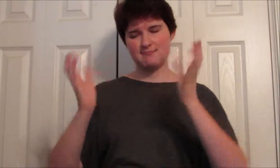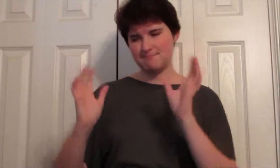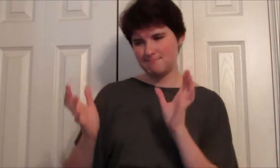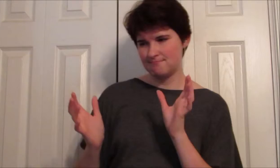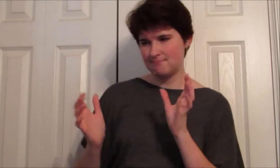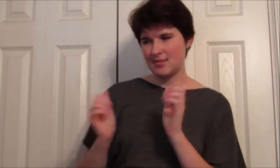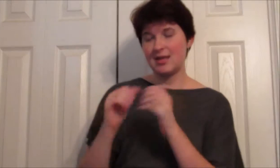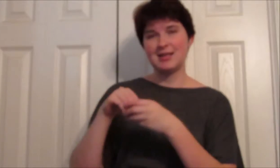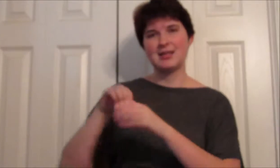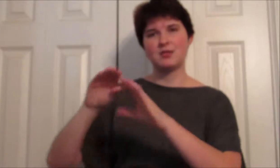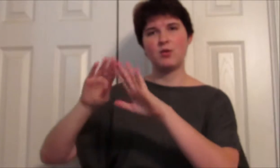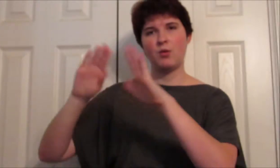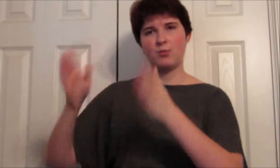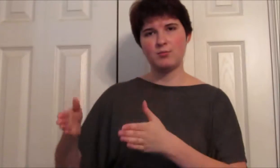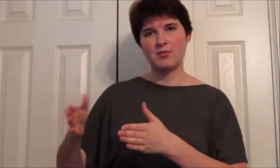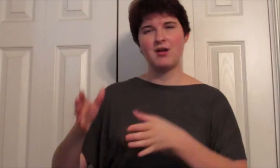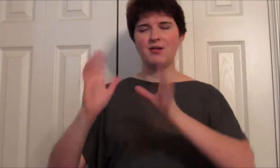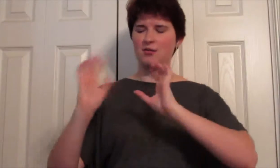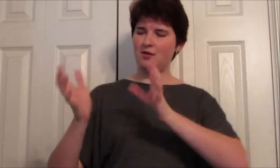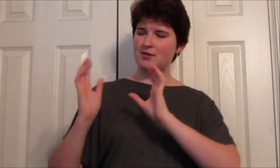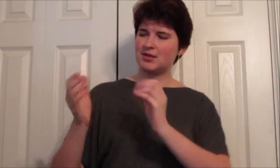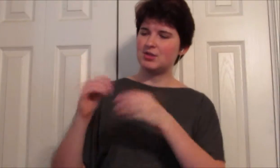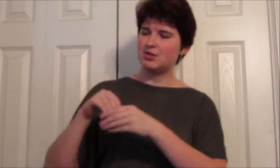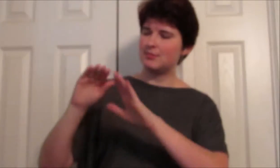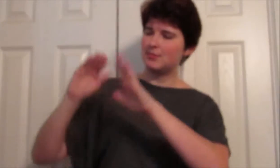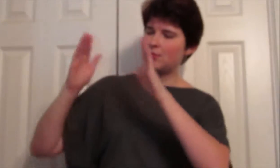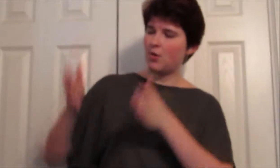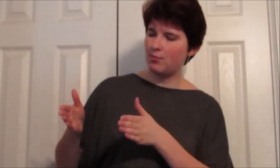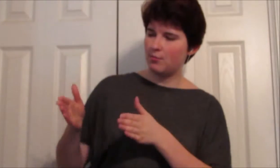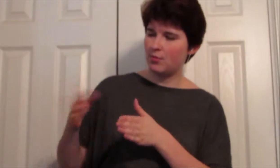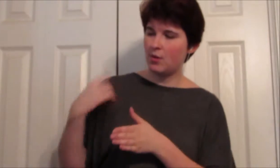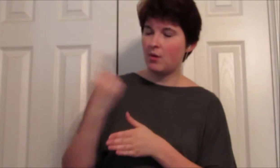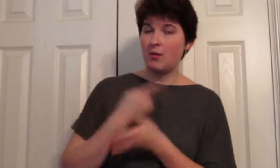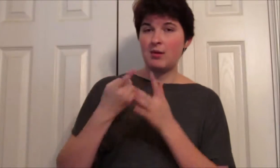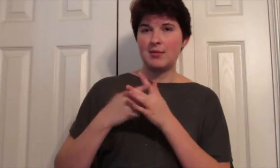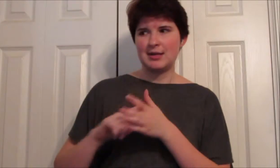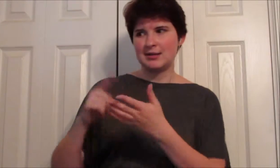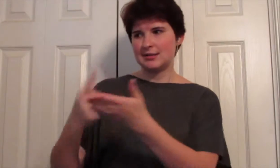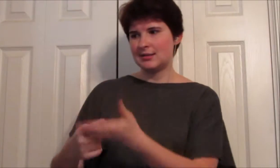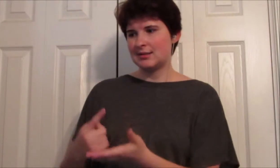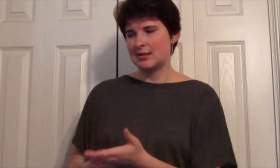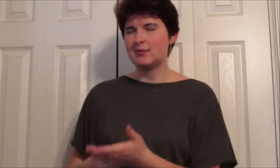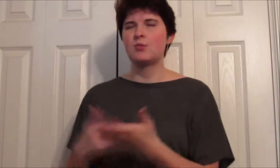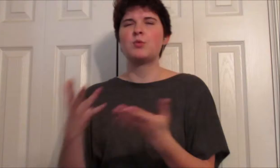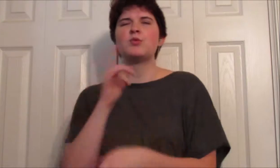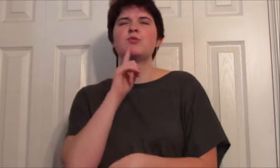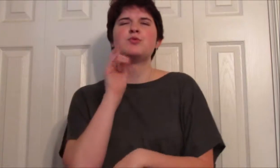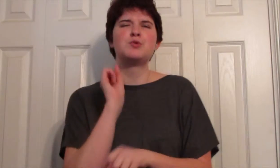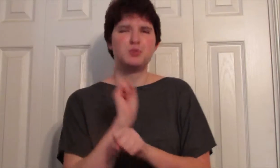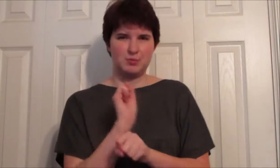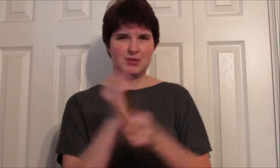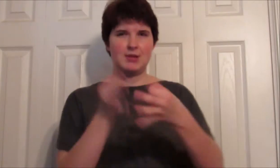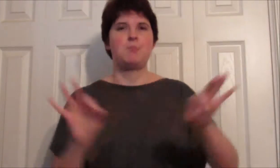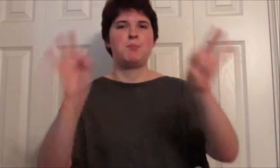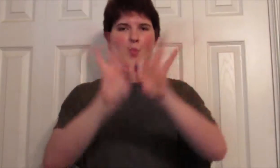in people's homes. A conversation in people's homes where we begin to talk about what truly matters to us.